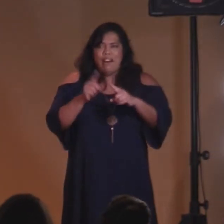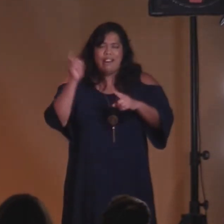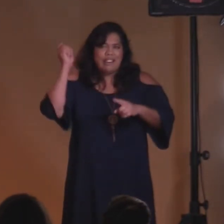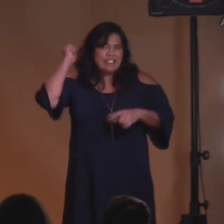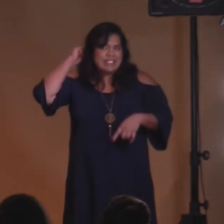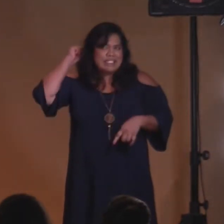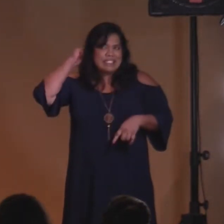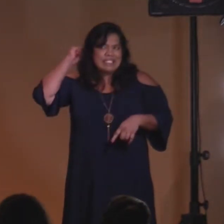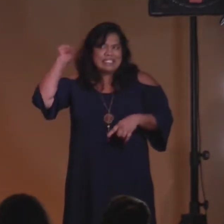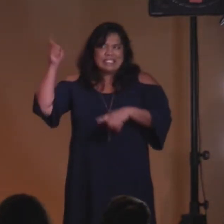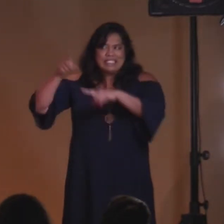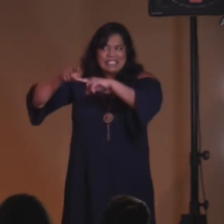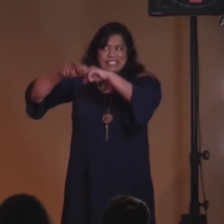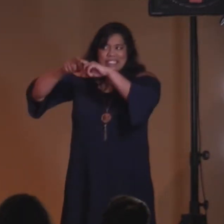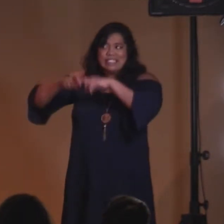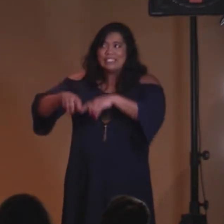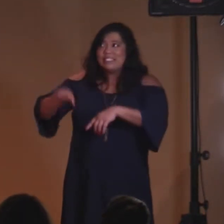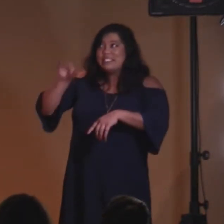this,